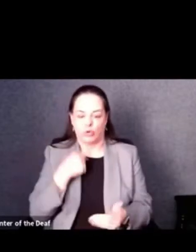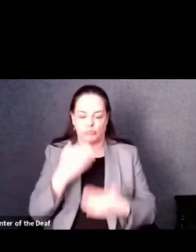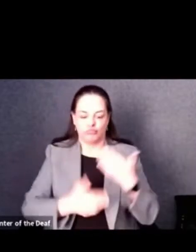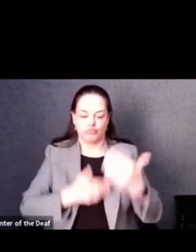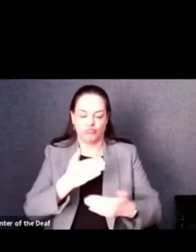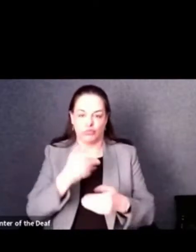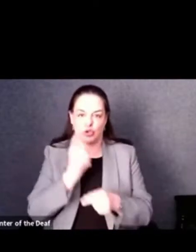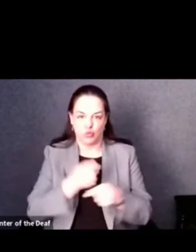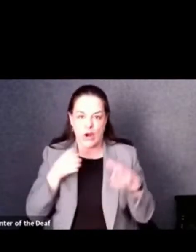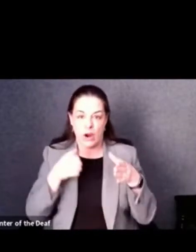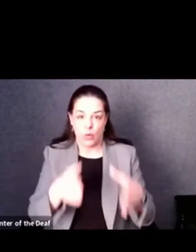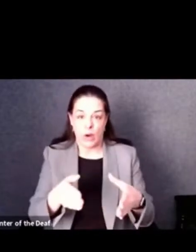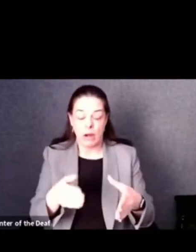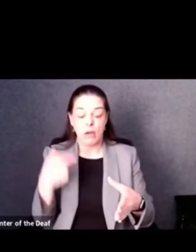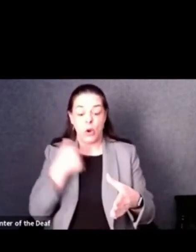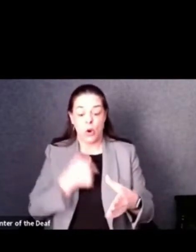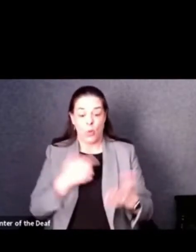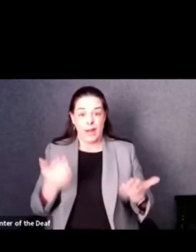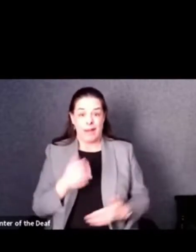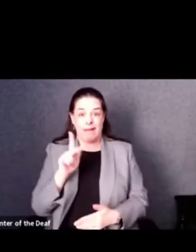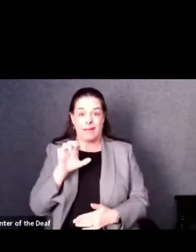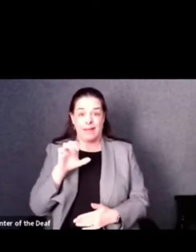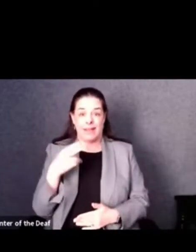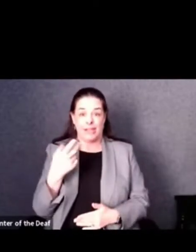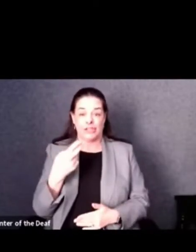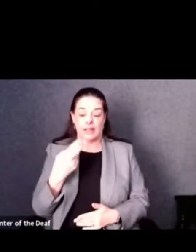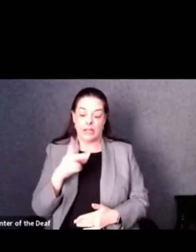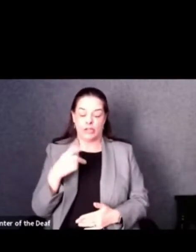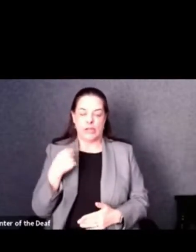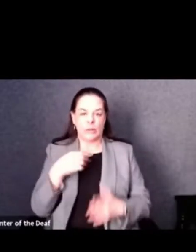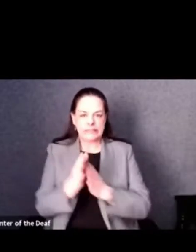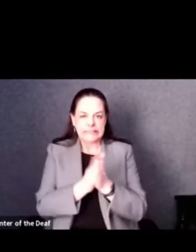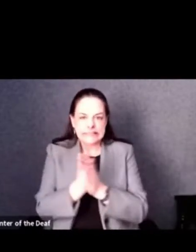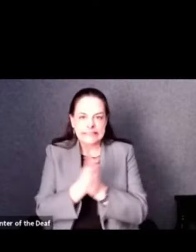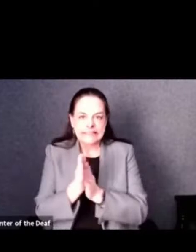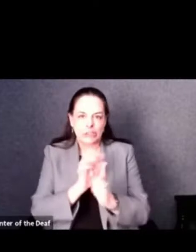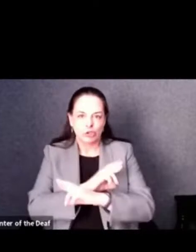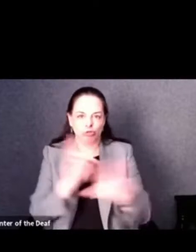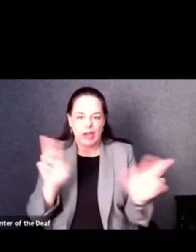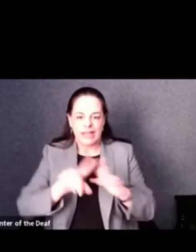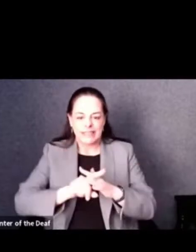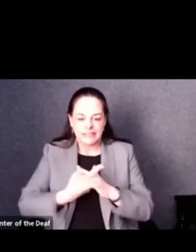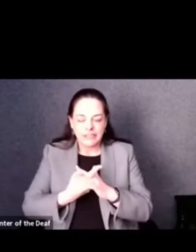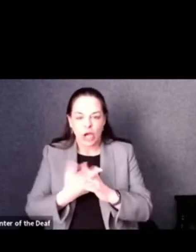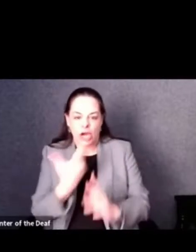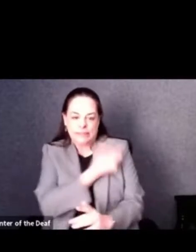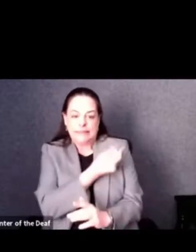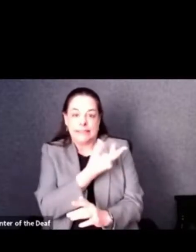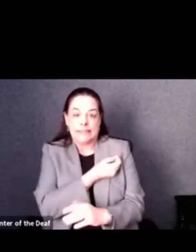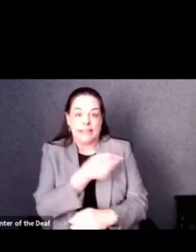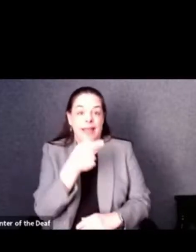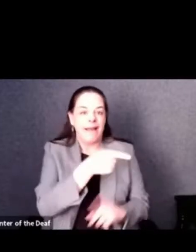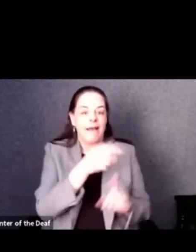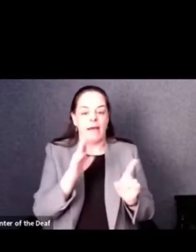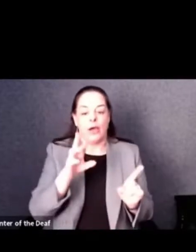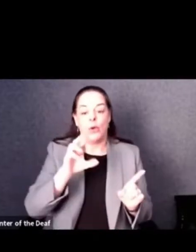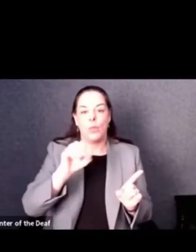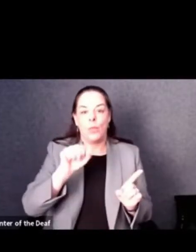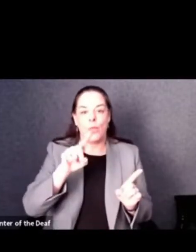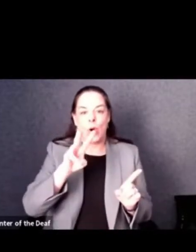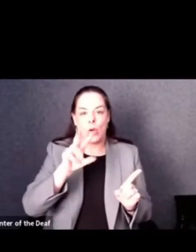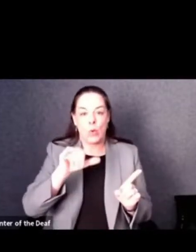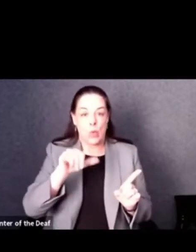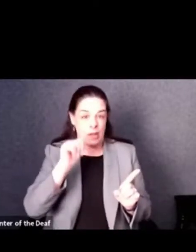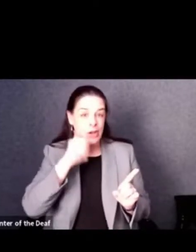we are eagerly looking forward to start offering vaccines at the Broadway site tomorrow. This